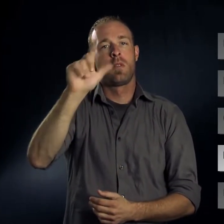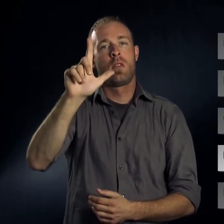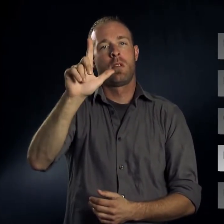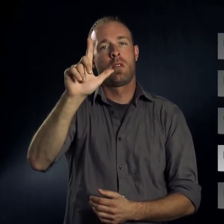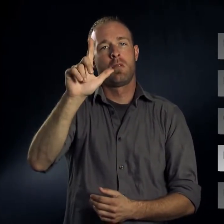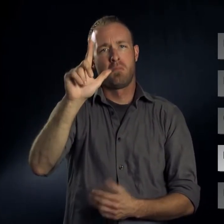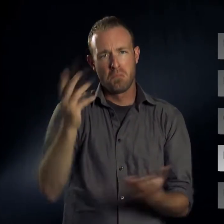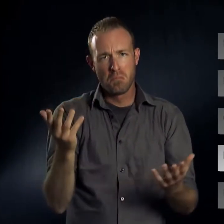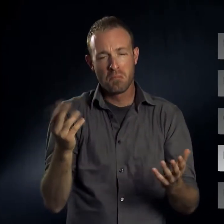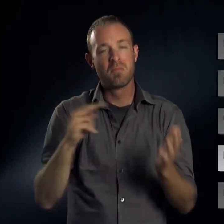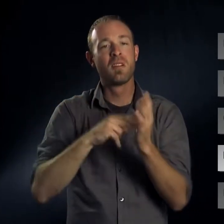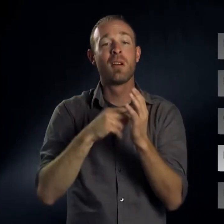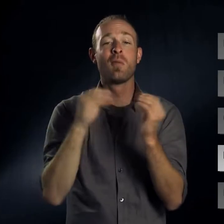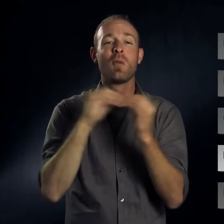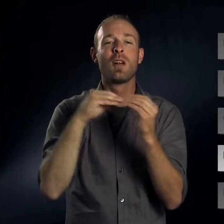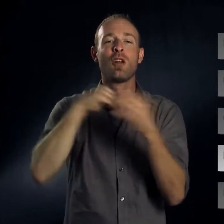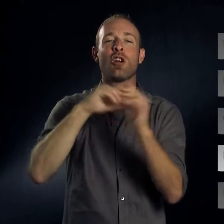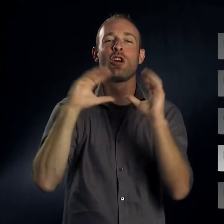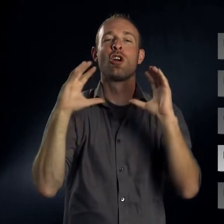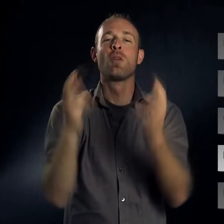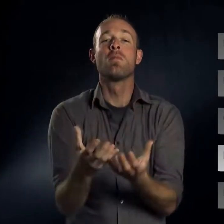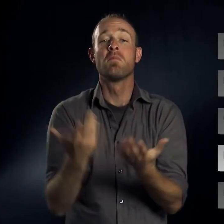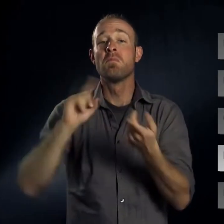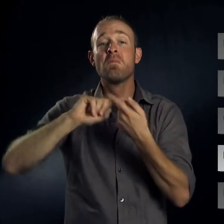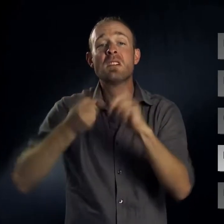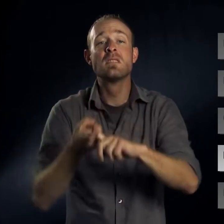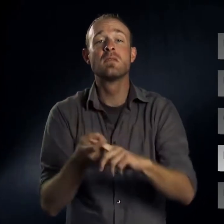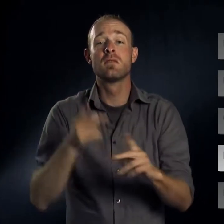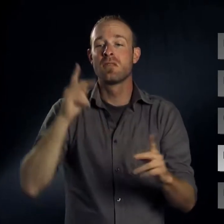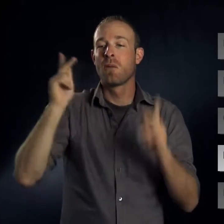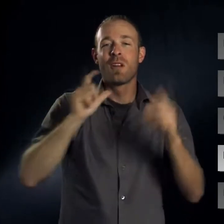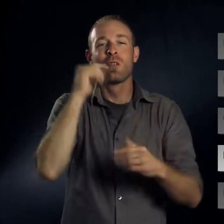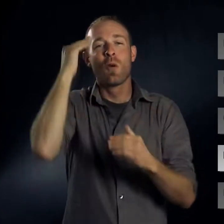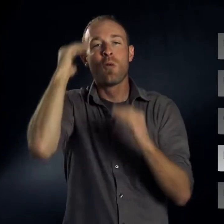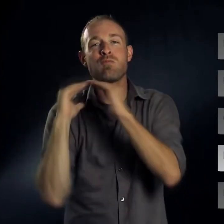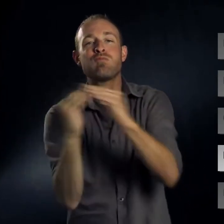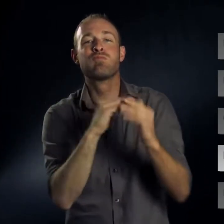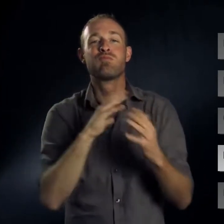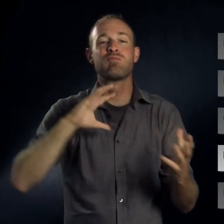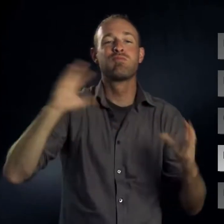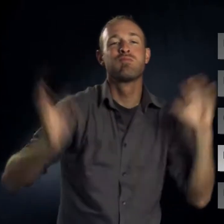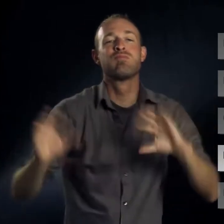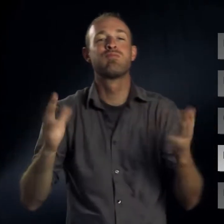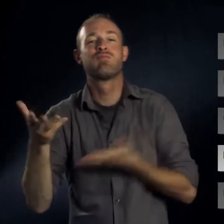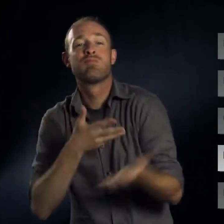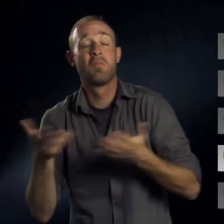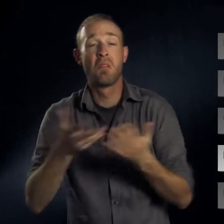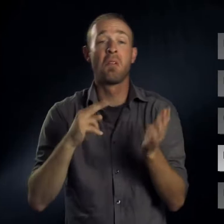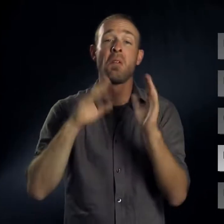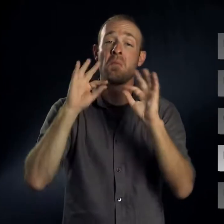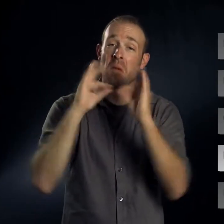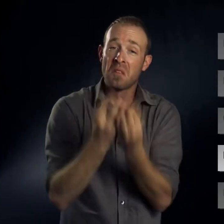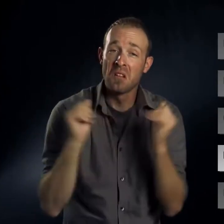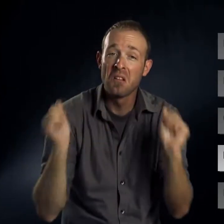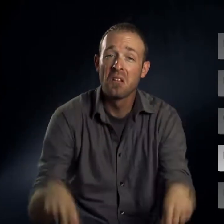The fourth form, called informal, it's more of a community language. Basically, all participants are